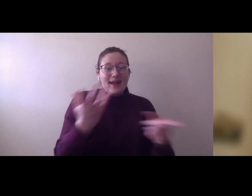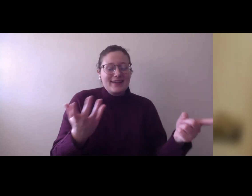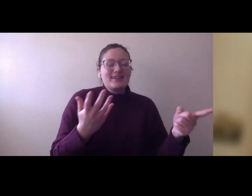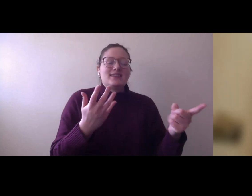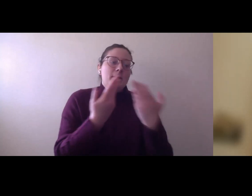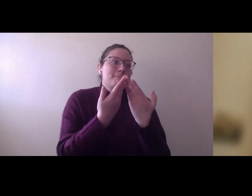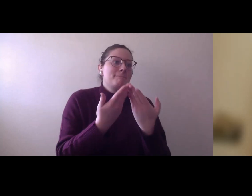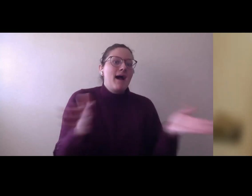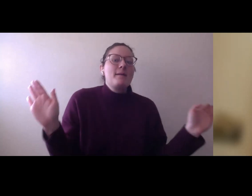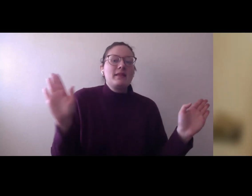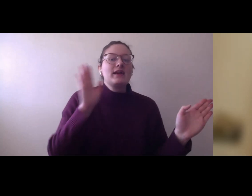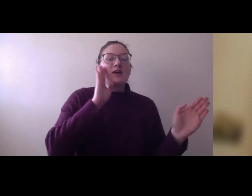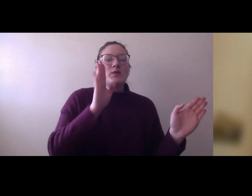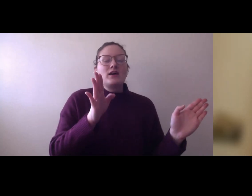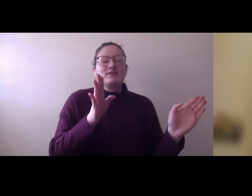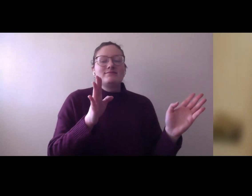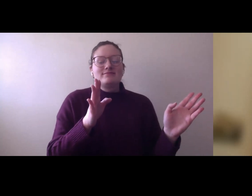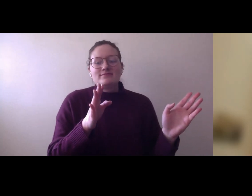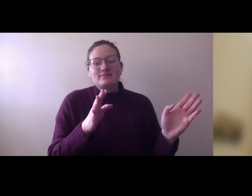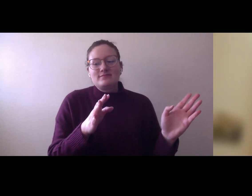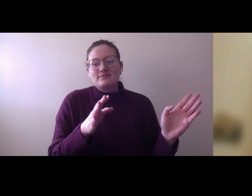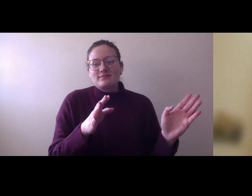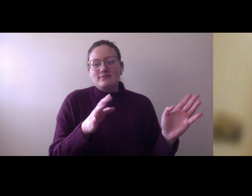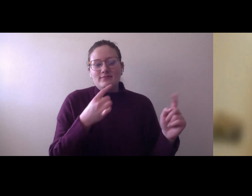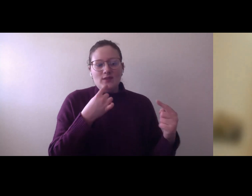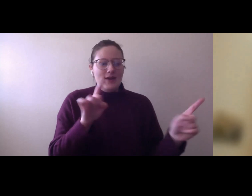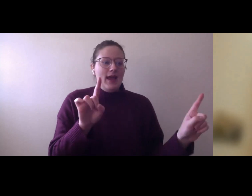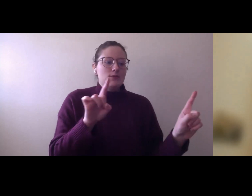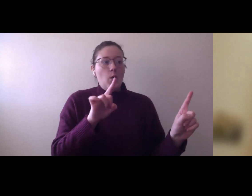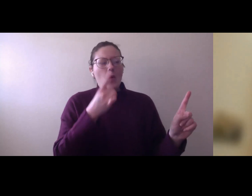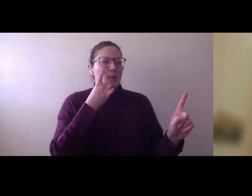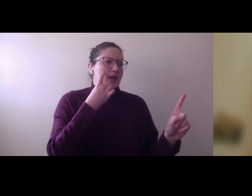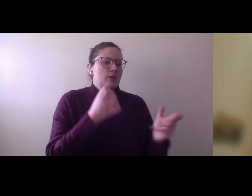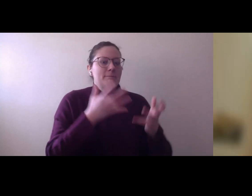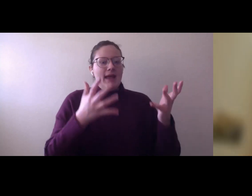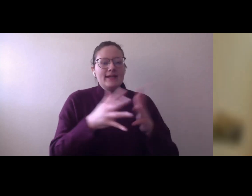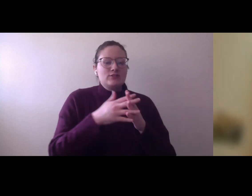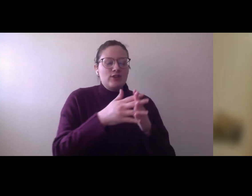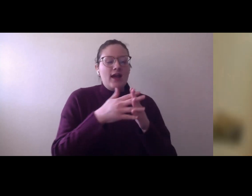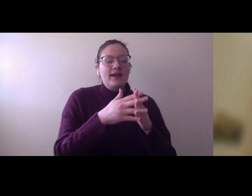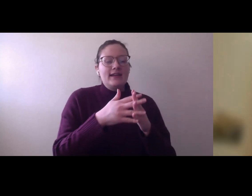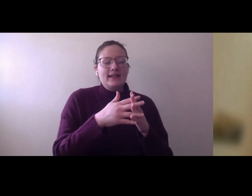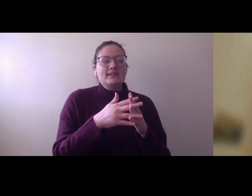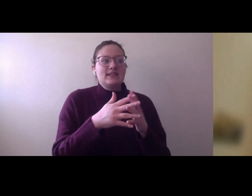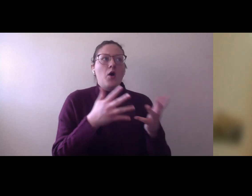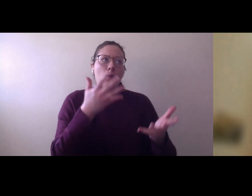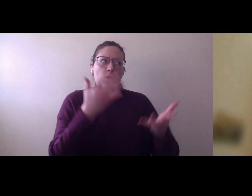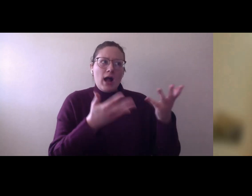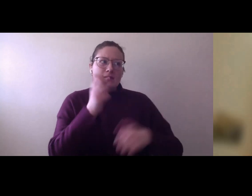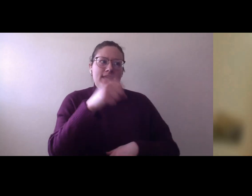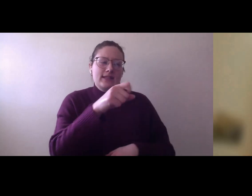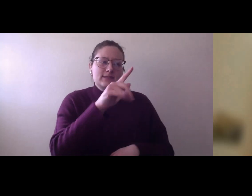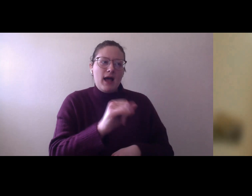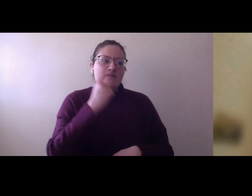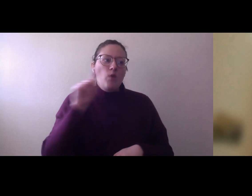Publicly or privately announced that the suspicion that many Chinese Americans probably are spies for China. I mean,